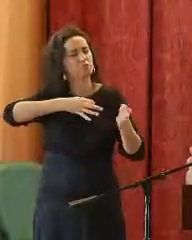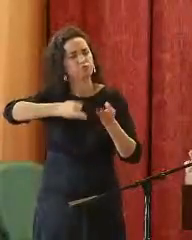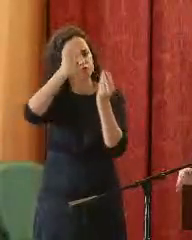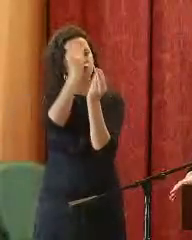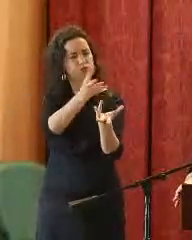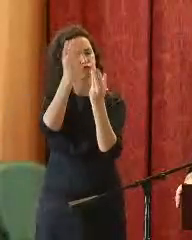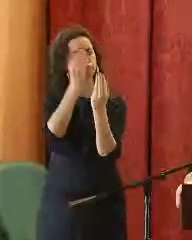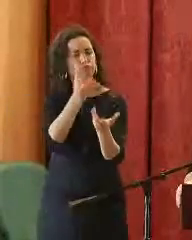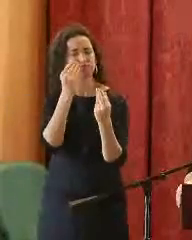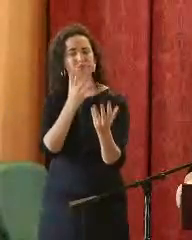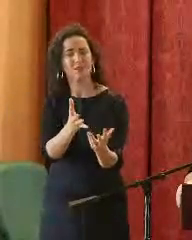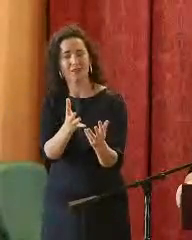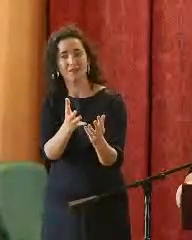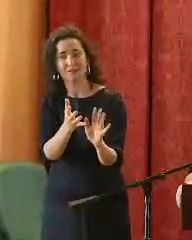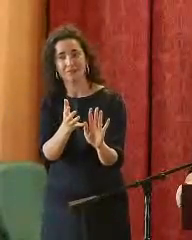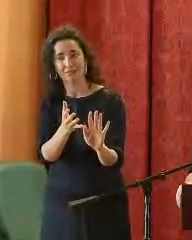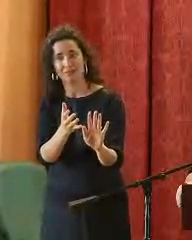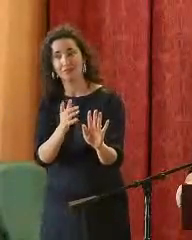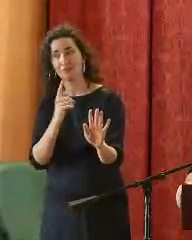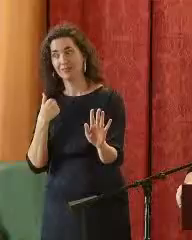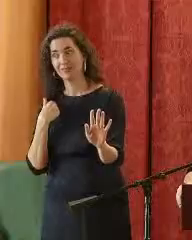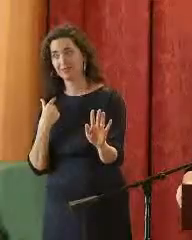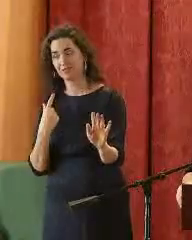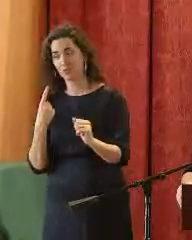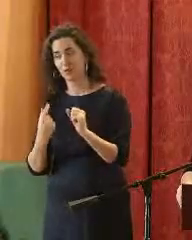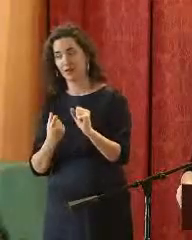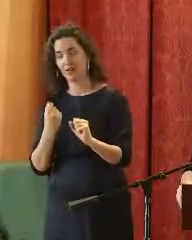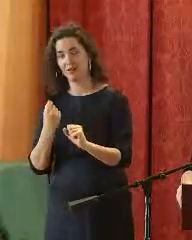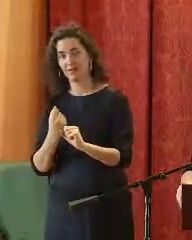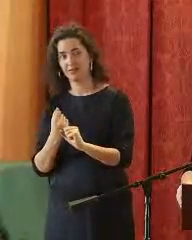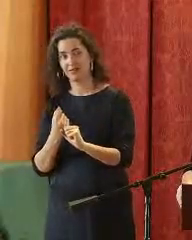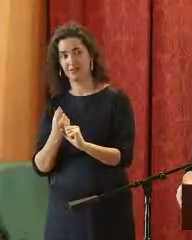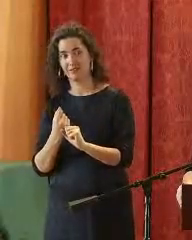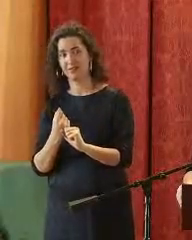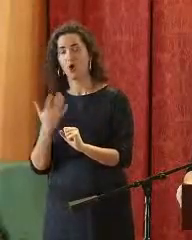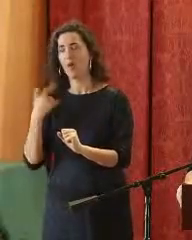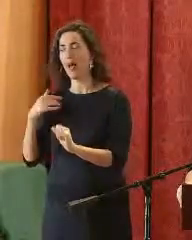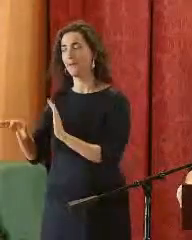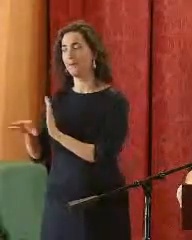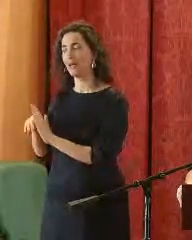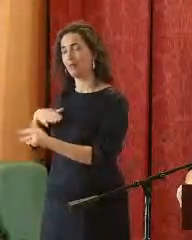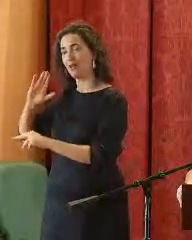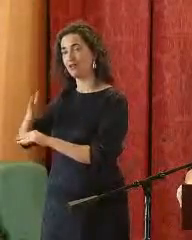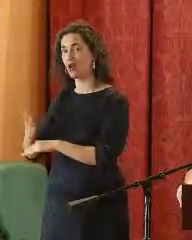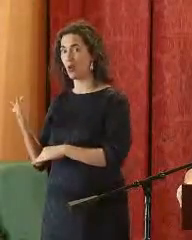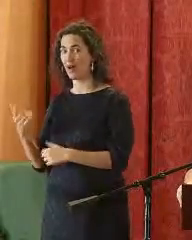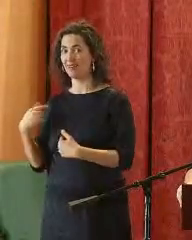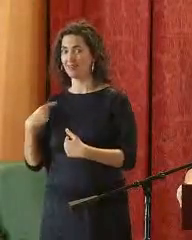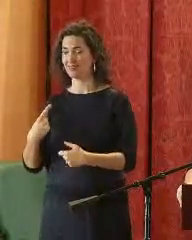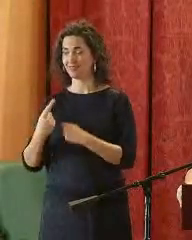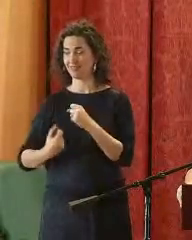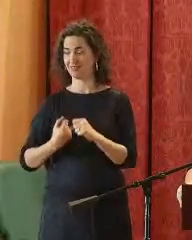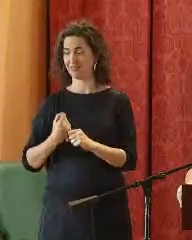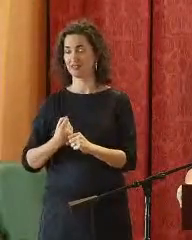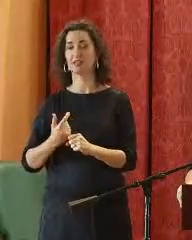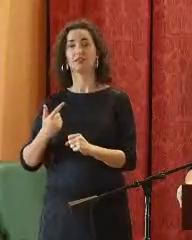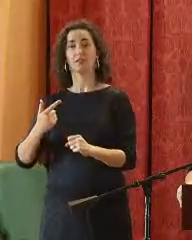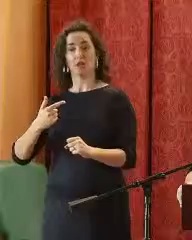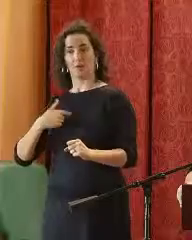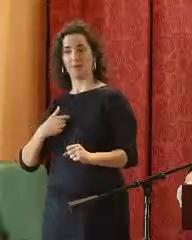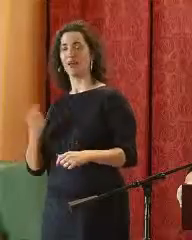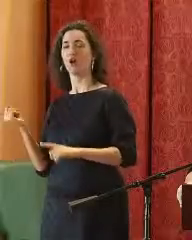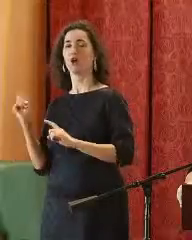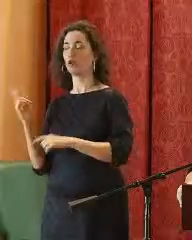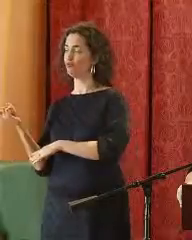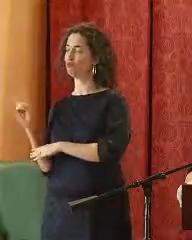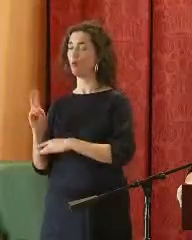all the knowledge. And here really in the last year, and what prompted me to nominate him for this was I had to step back when we go to